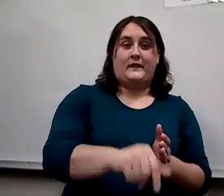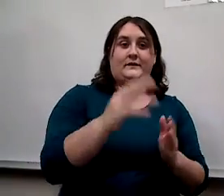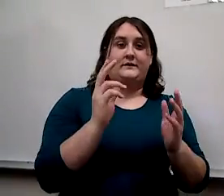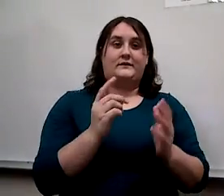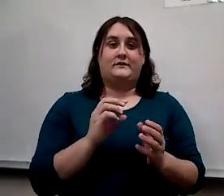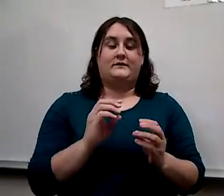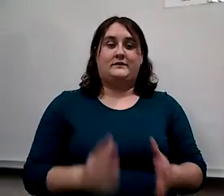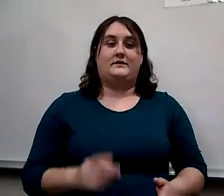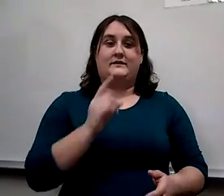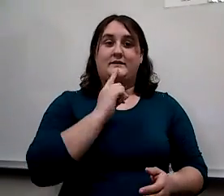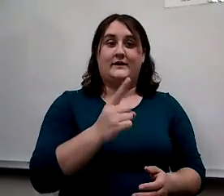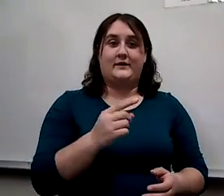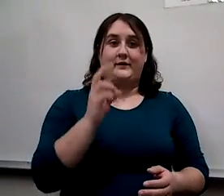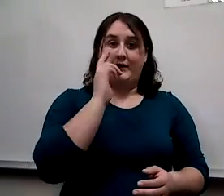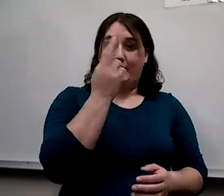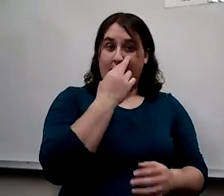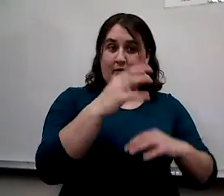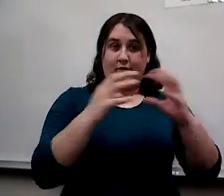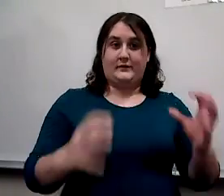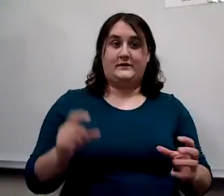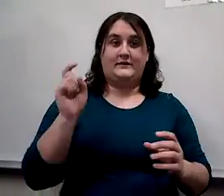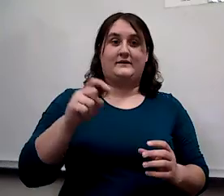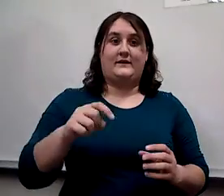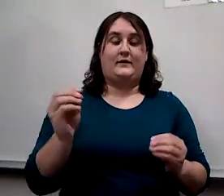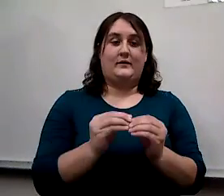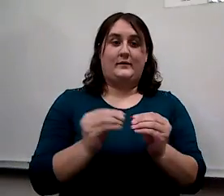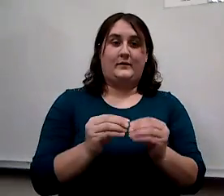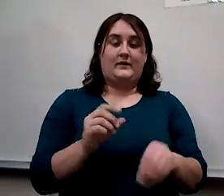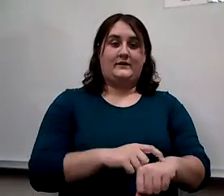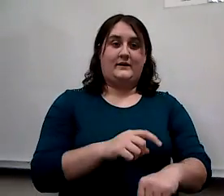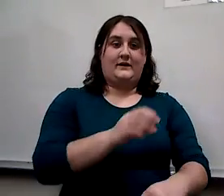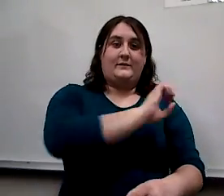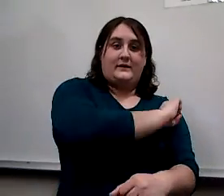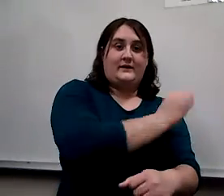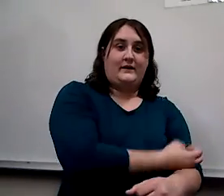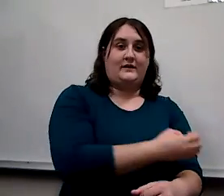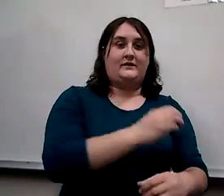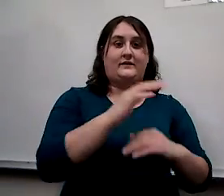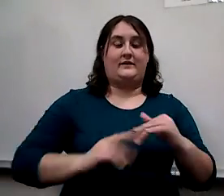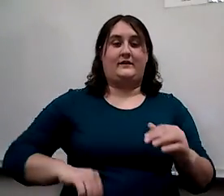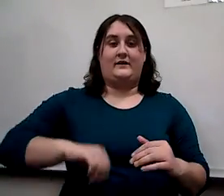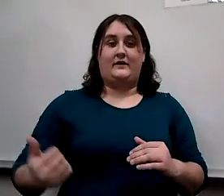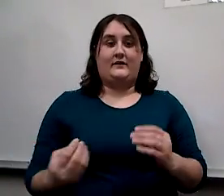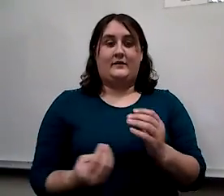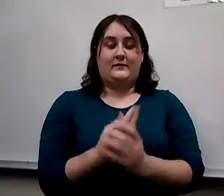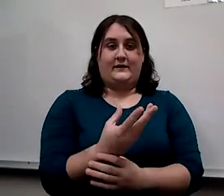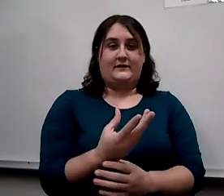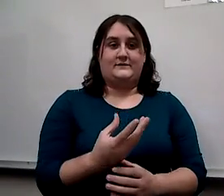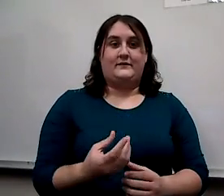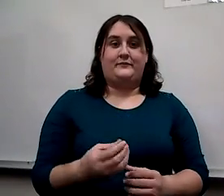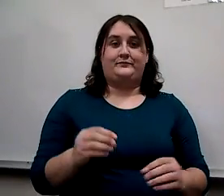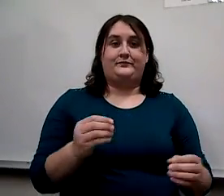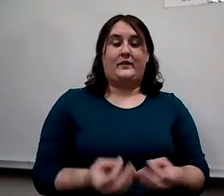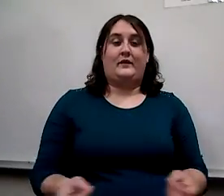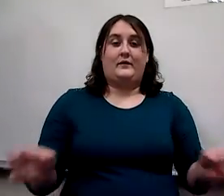tell you that though rose bushes require a little more time and energy than other plants, they certainly are